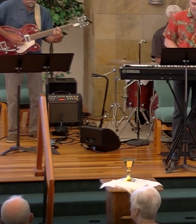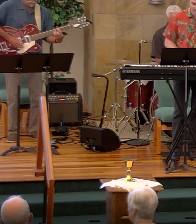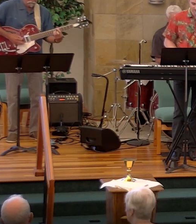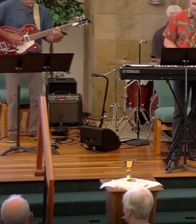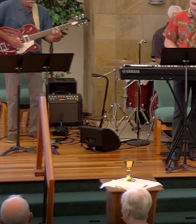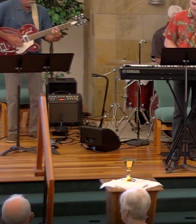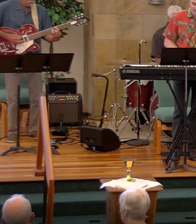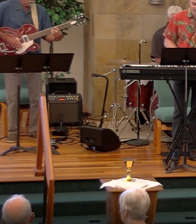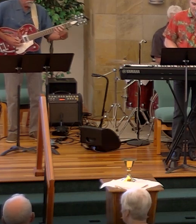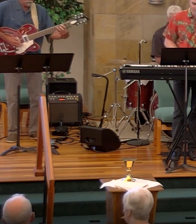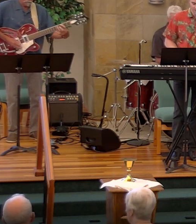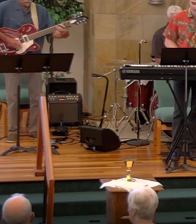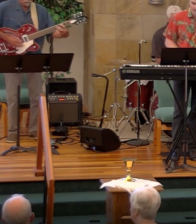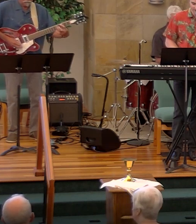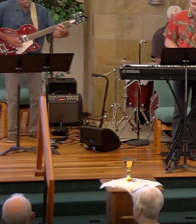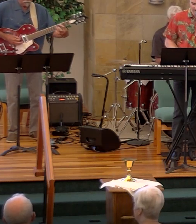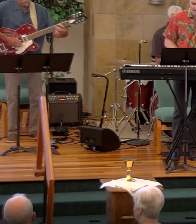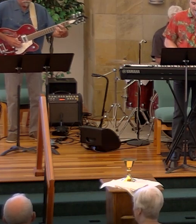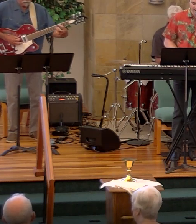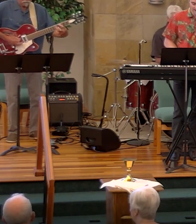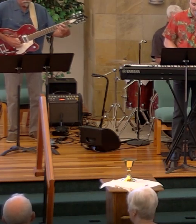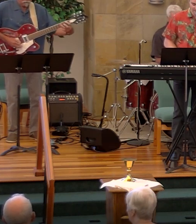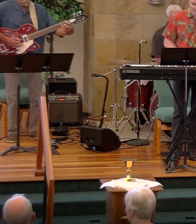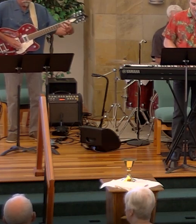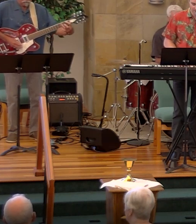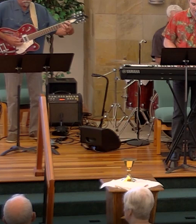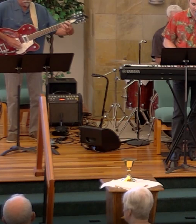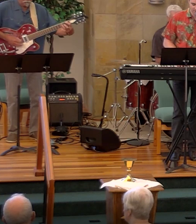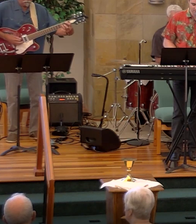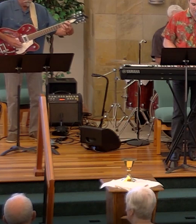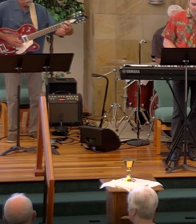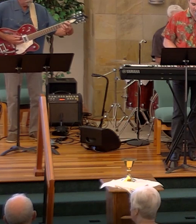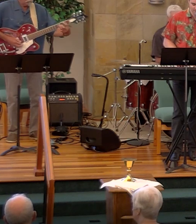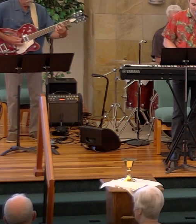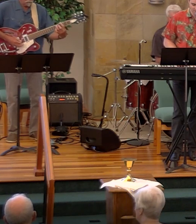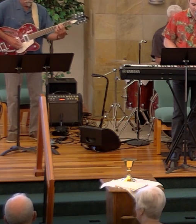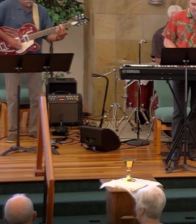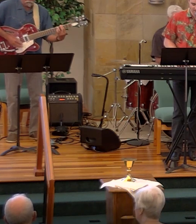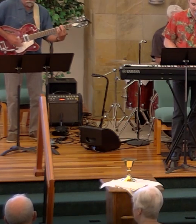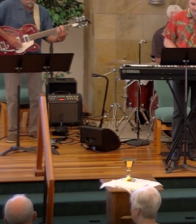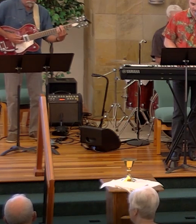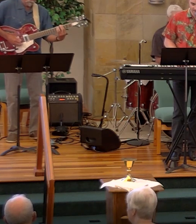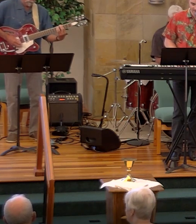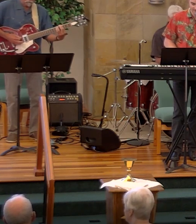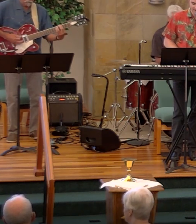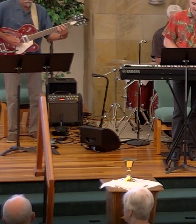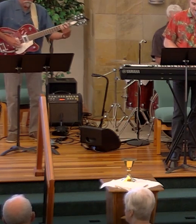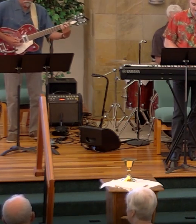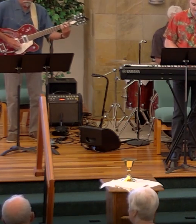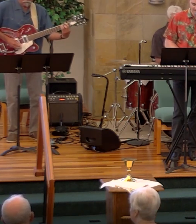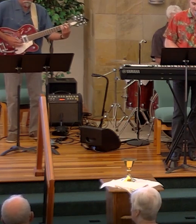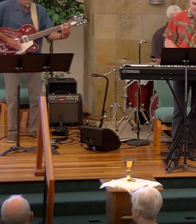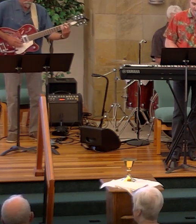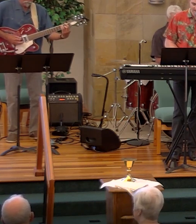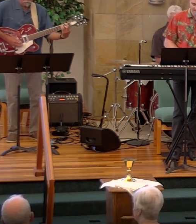seek you in the morning, and I will learn to walk in your ways. And